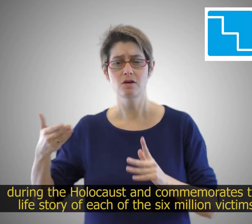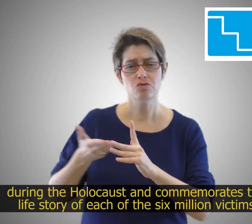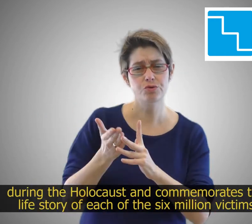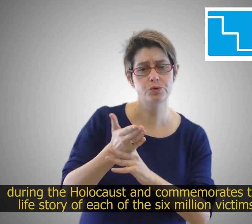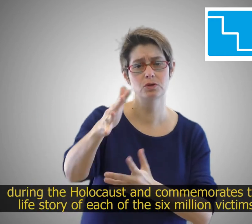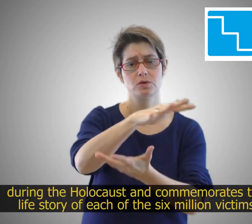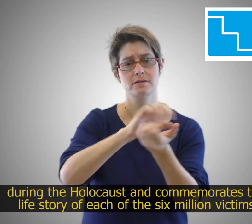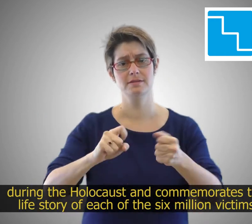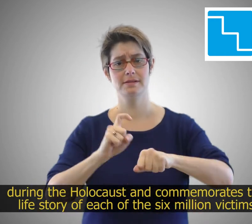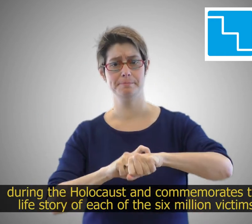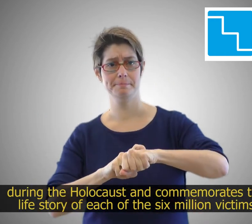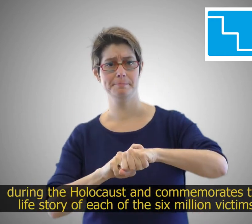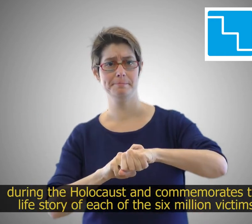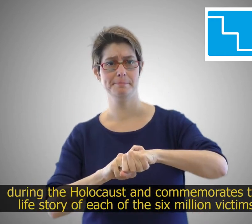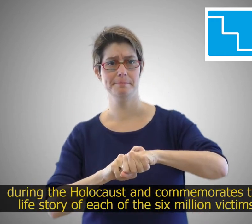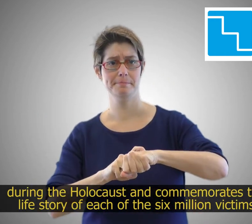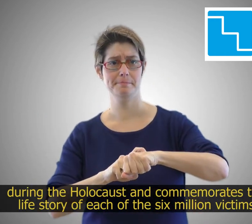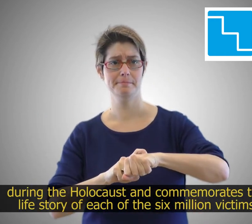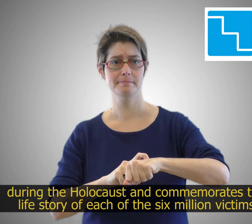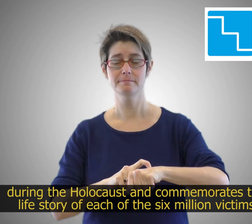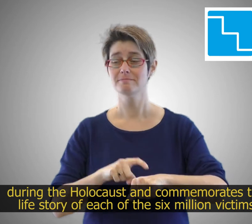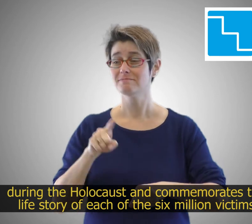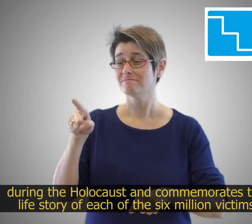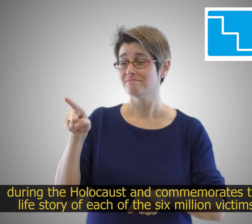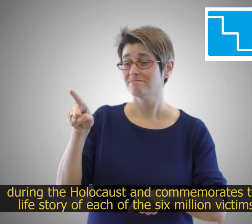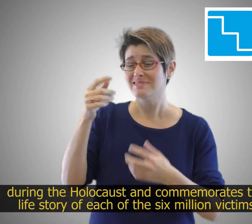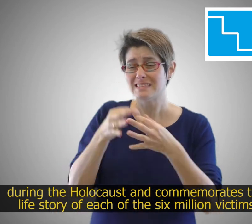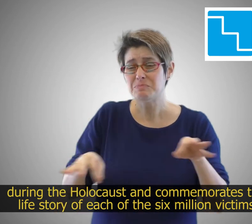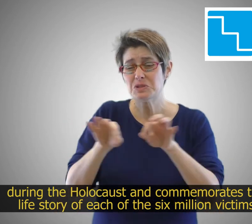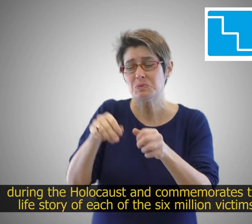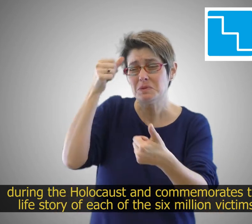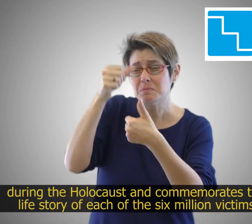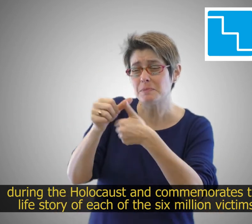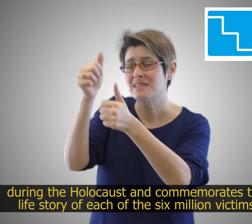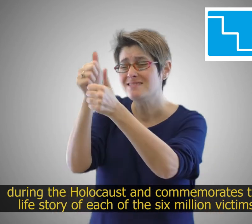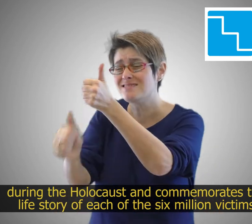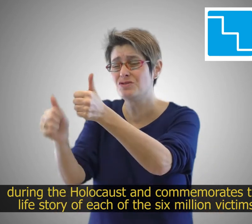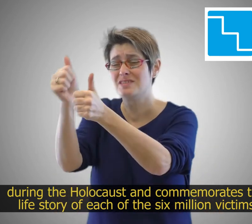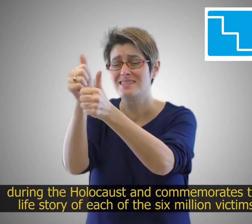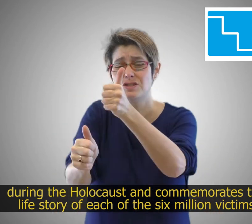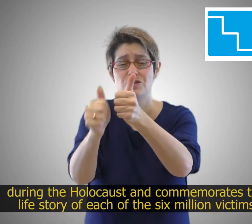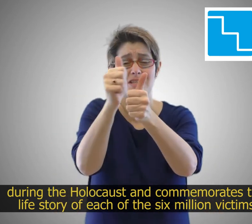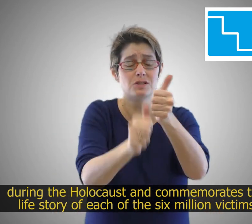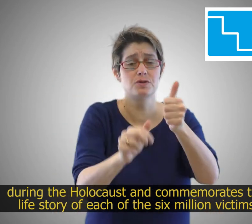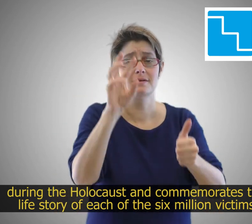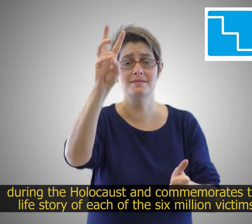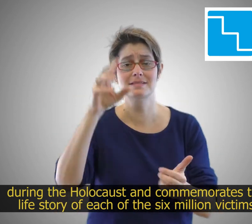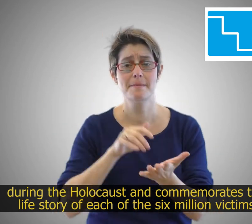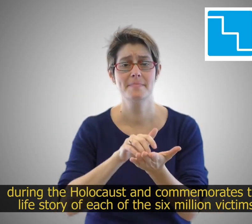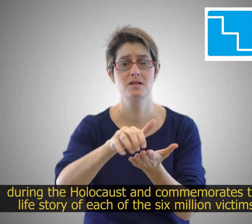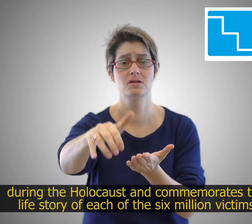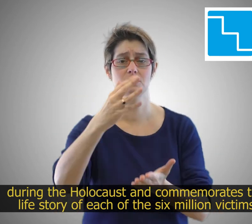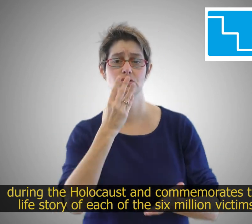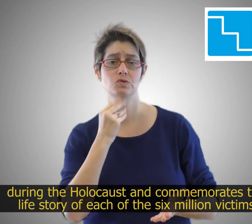people during the Holocaust and commemorates the life story of each of the six million victims.